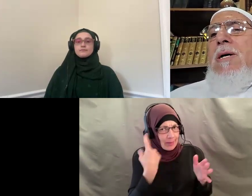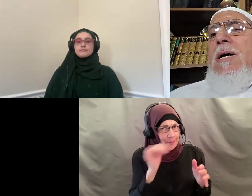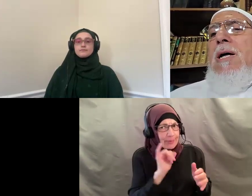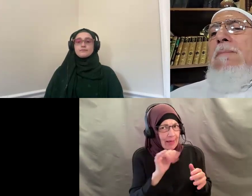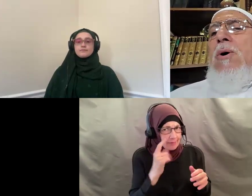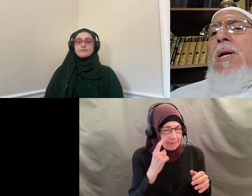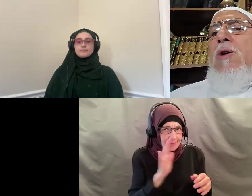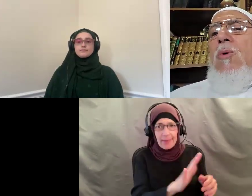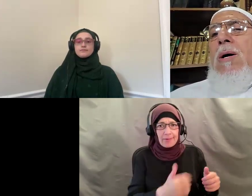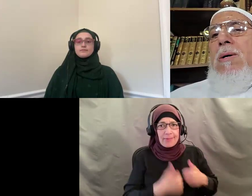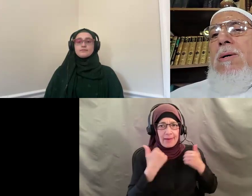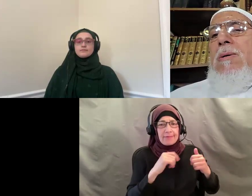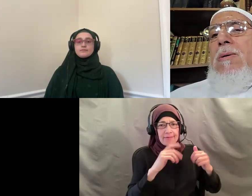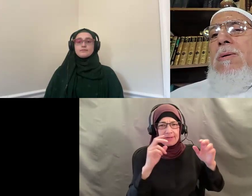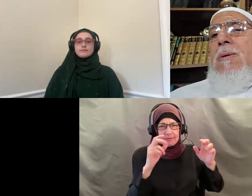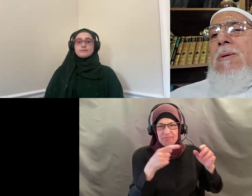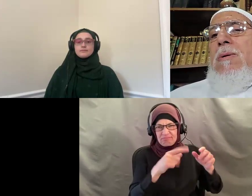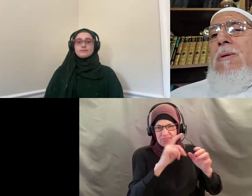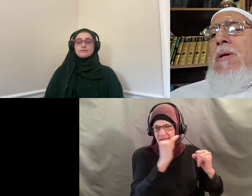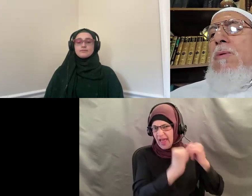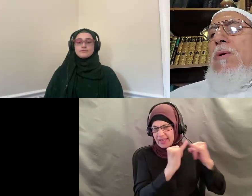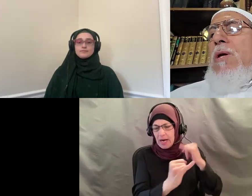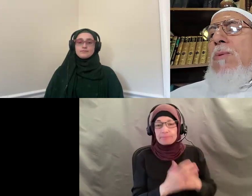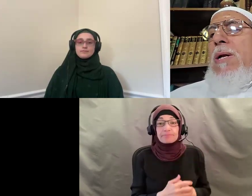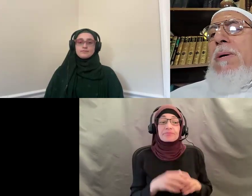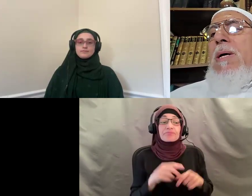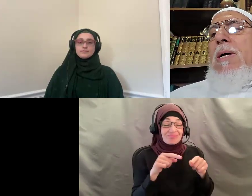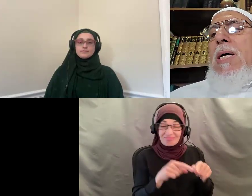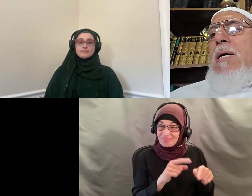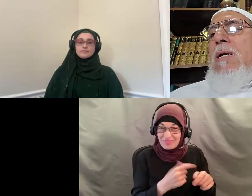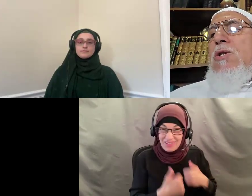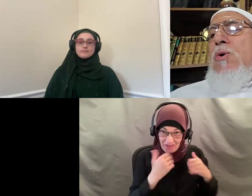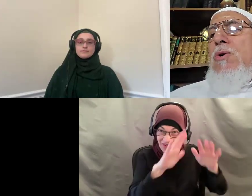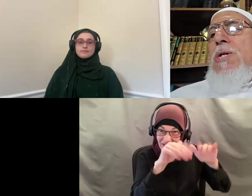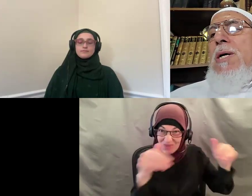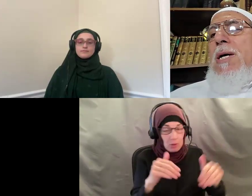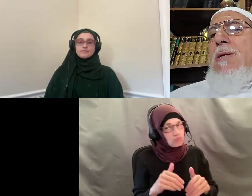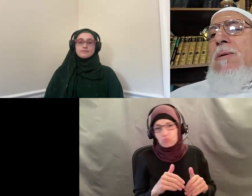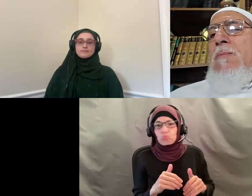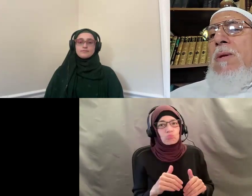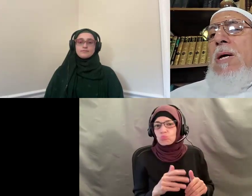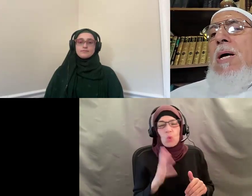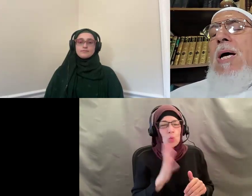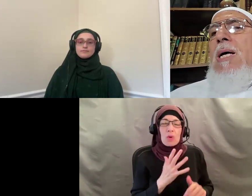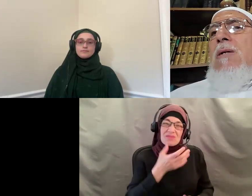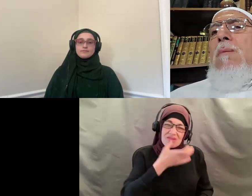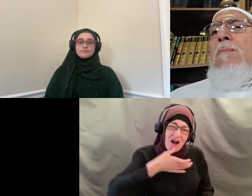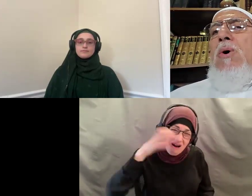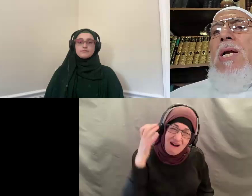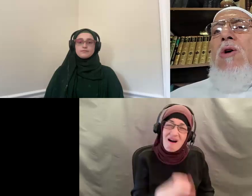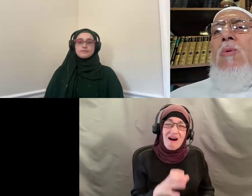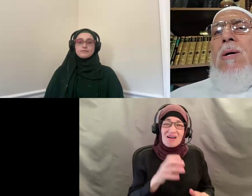heat and boiling water. They will be in scorching heat